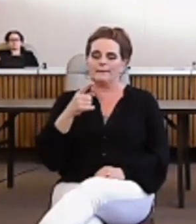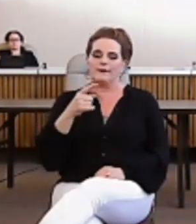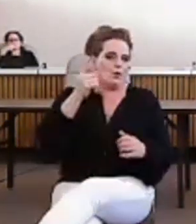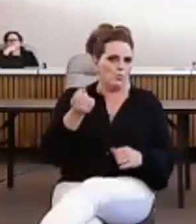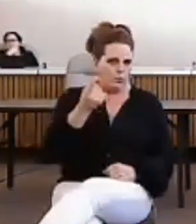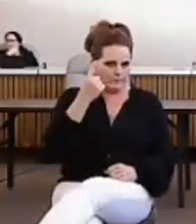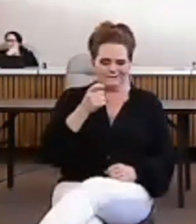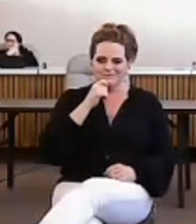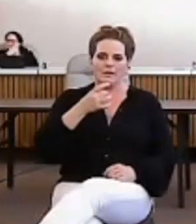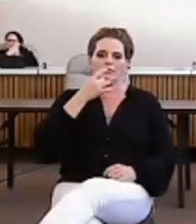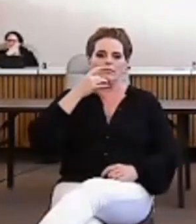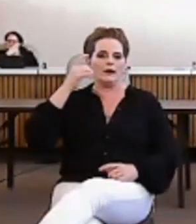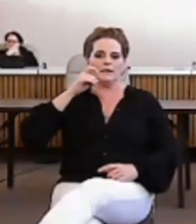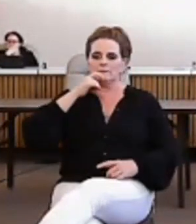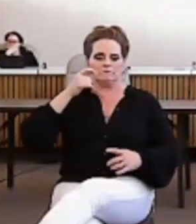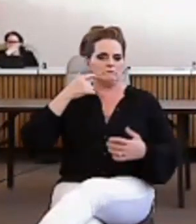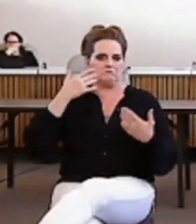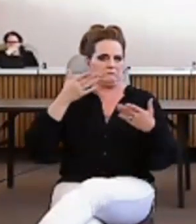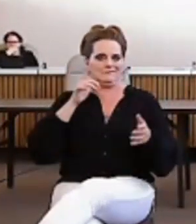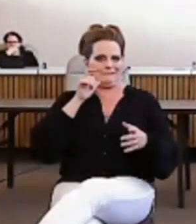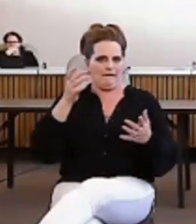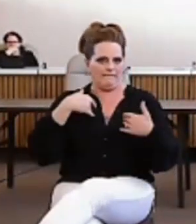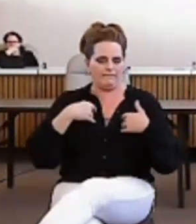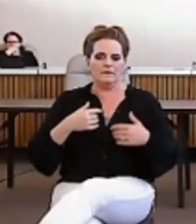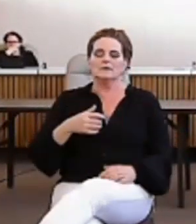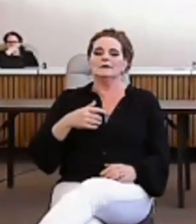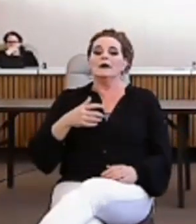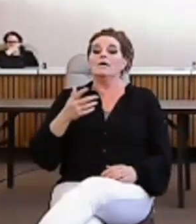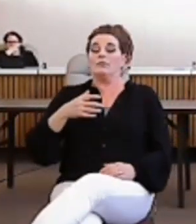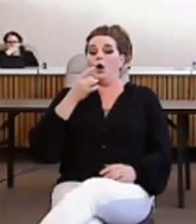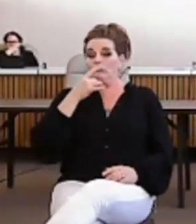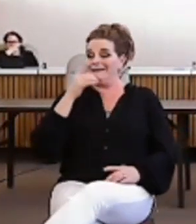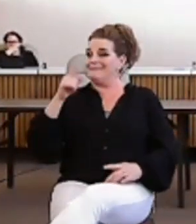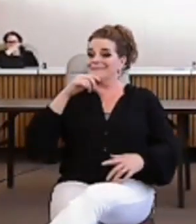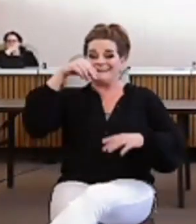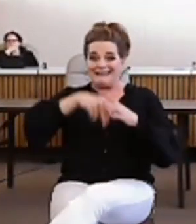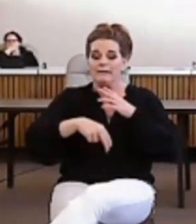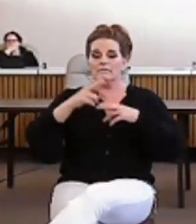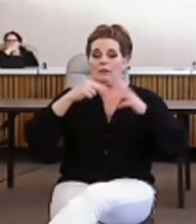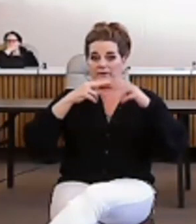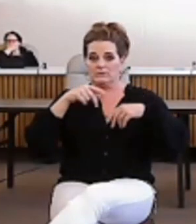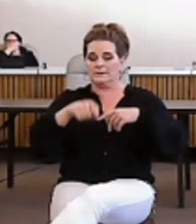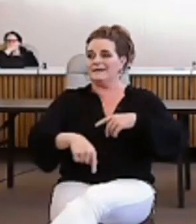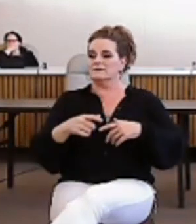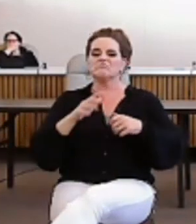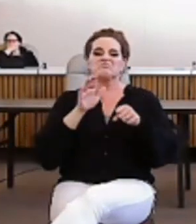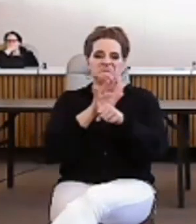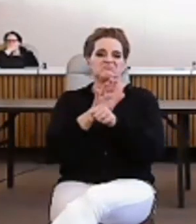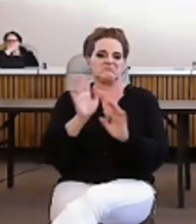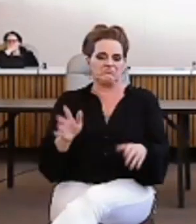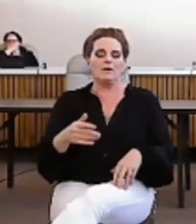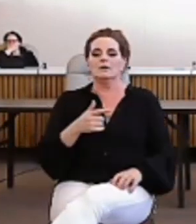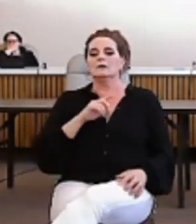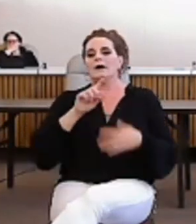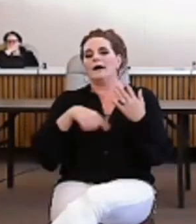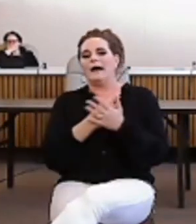that is typical at a car dealership. The existing lighting in the building parking lot is sufficient. Hours of operation